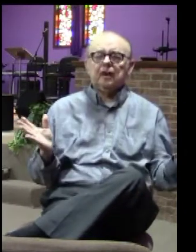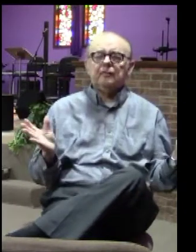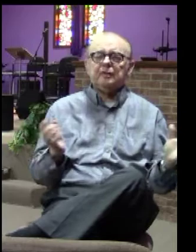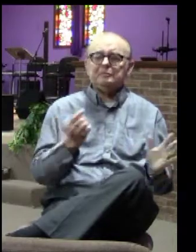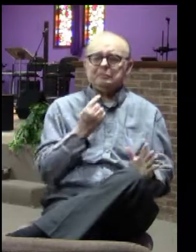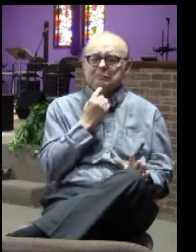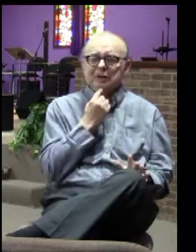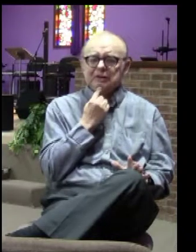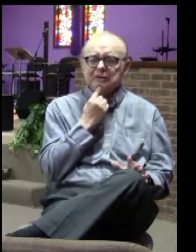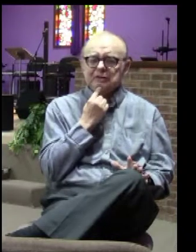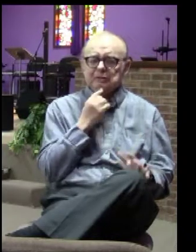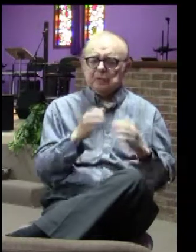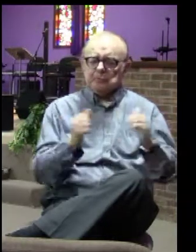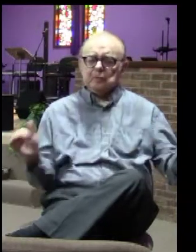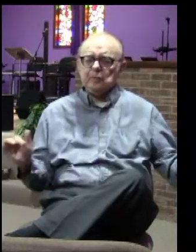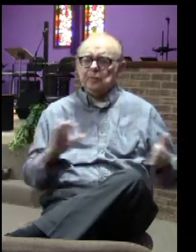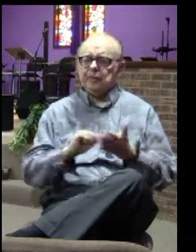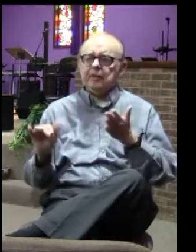bitterness.